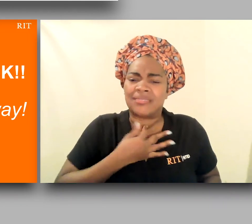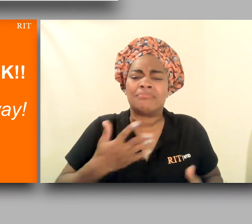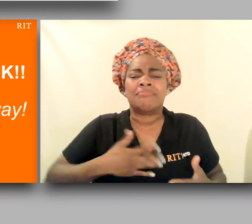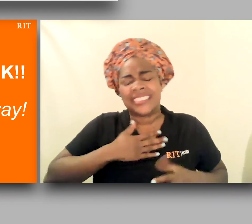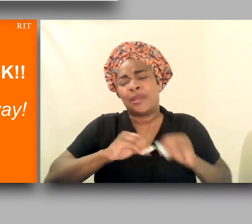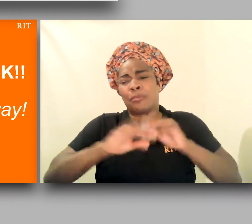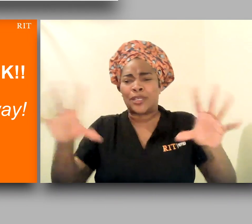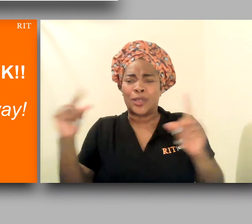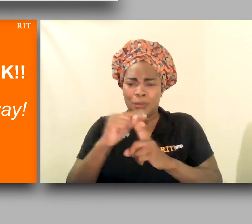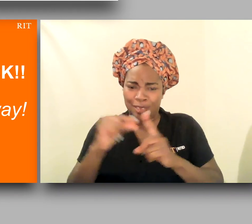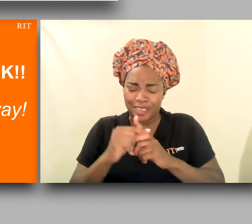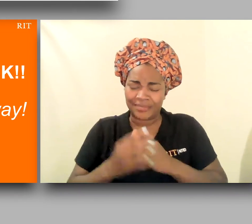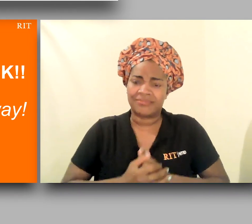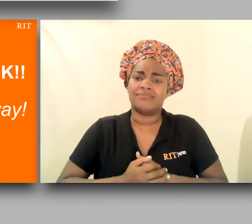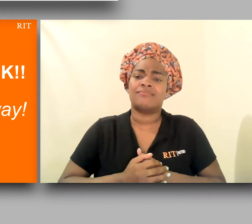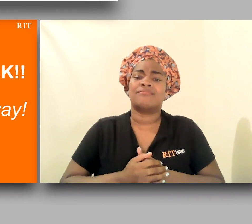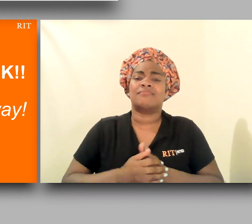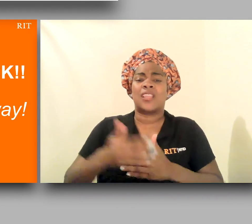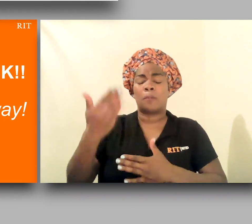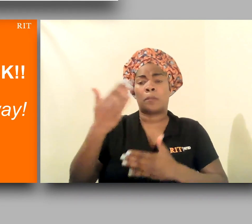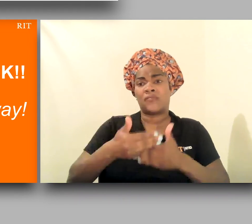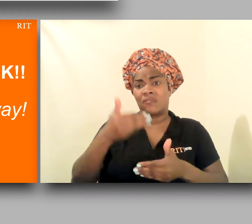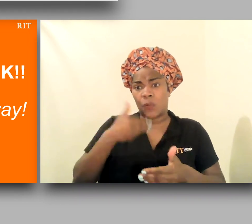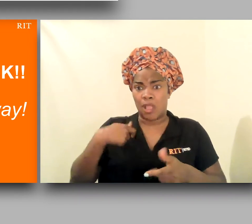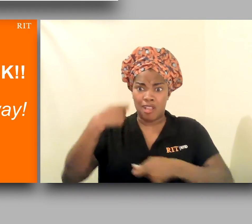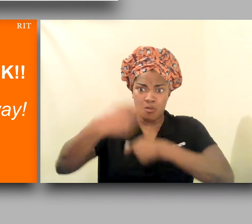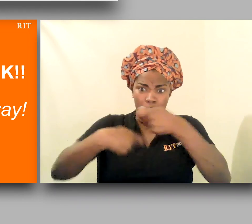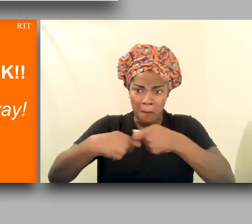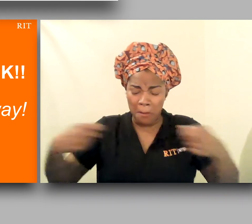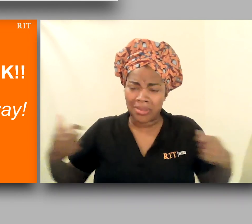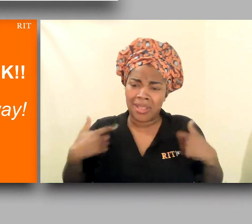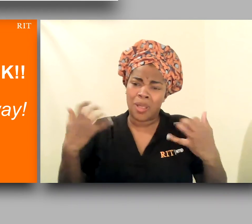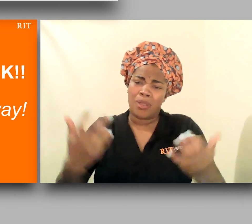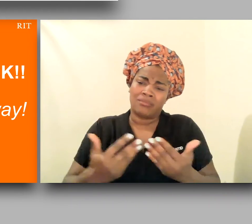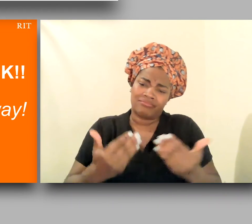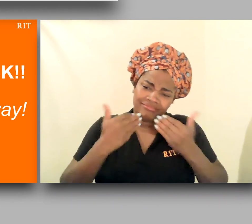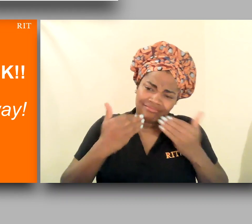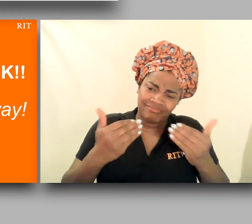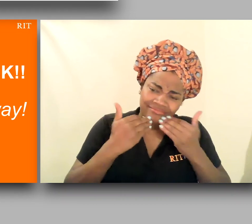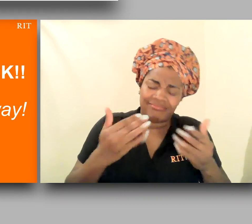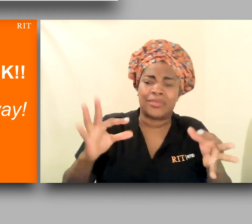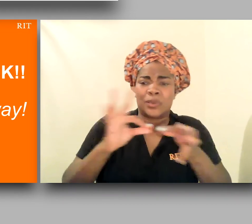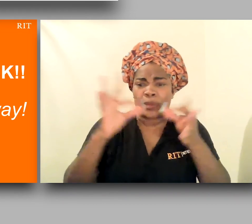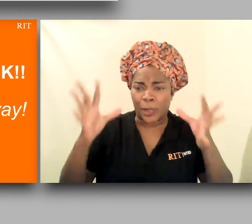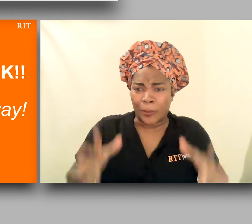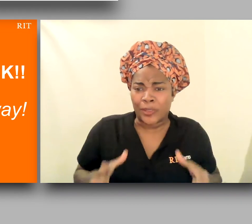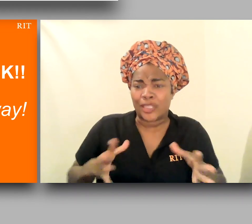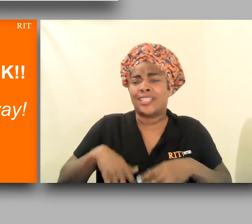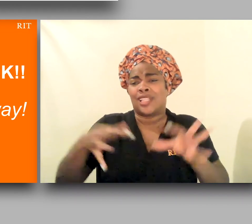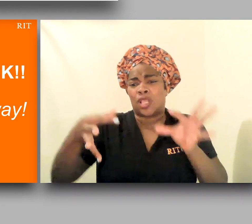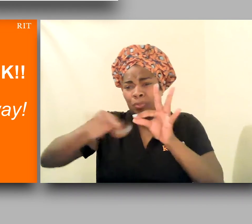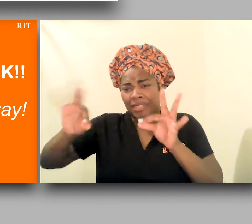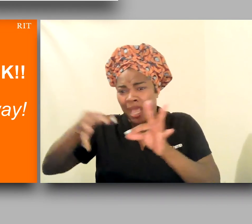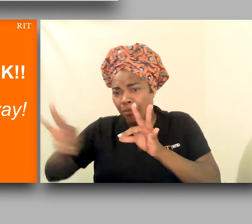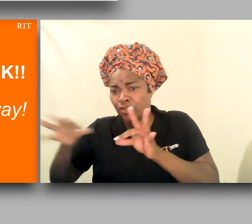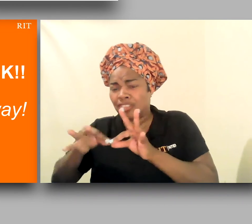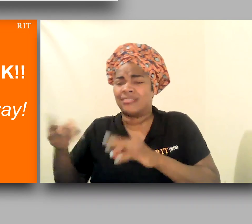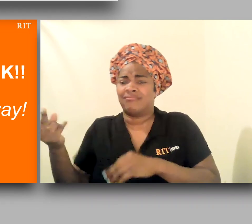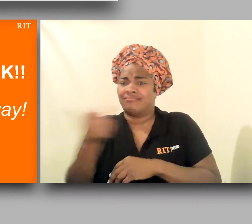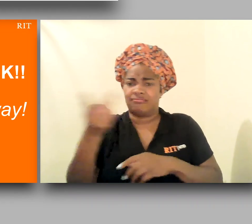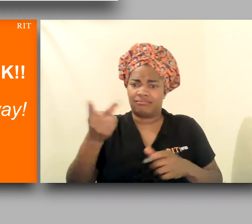So before we wrap up, I really want to thank the interpreters and the captionists for providing the access